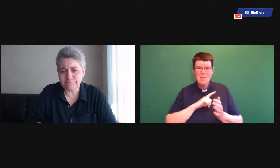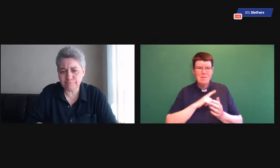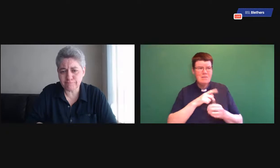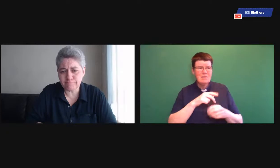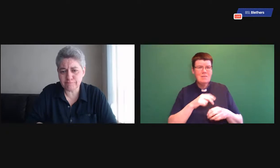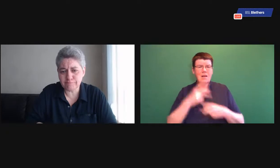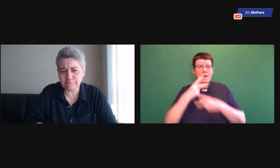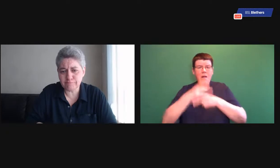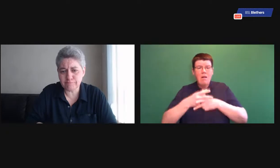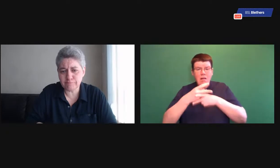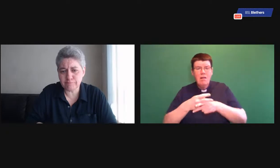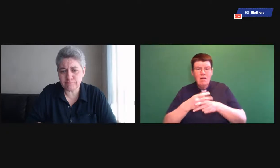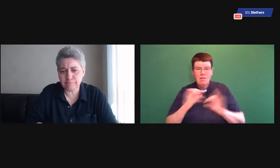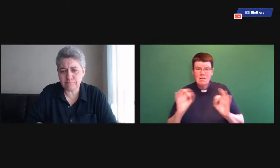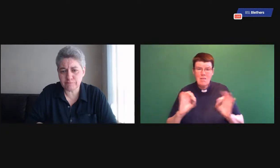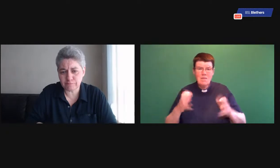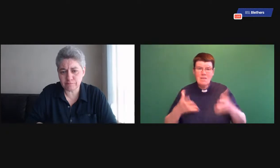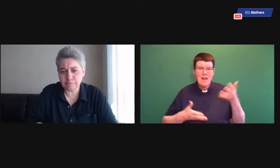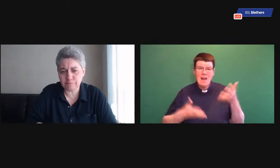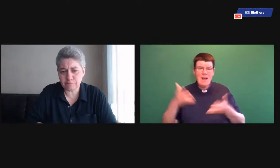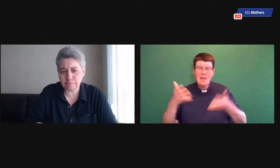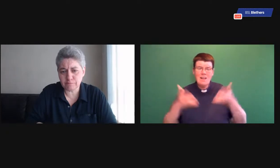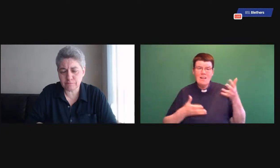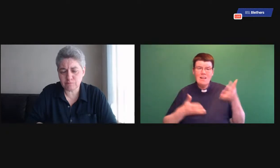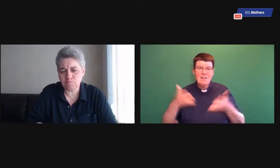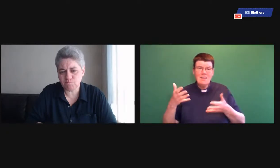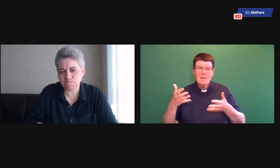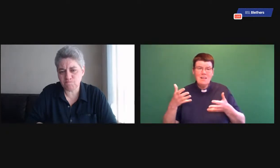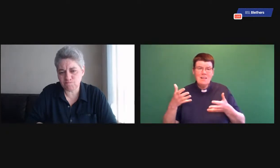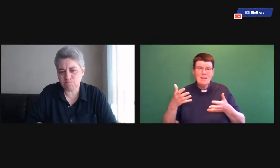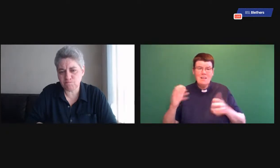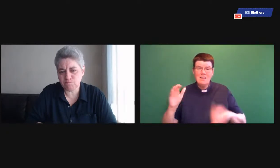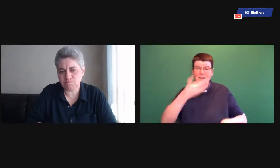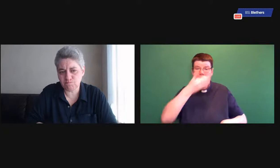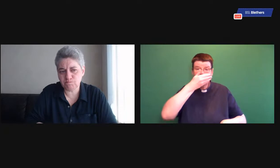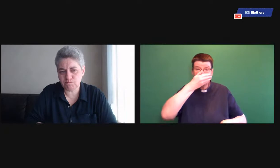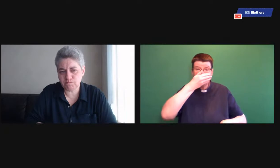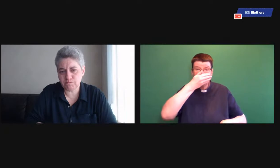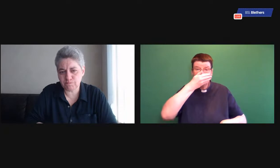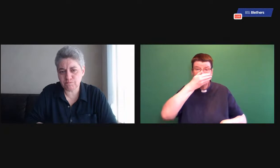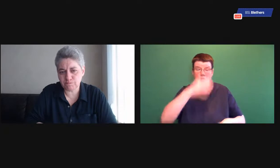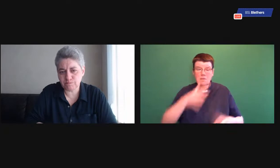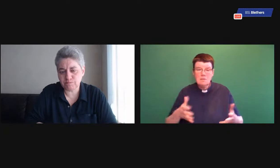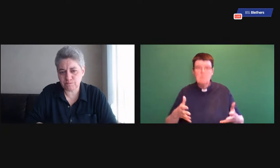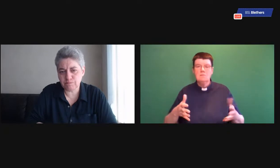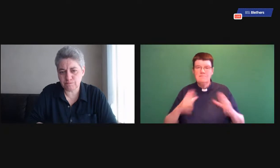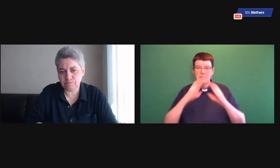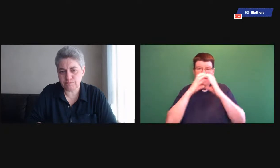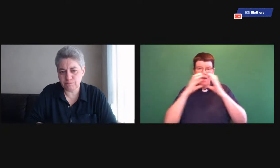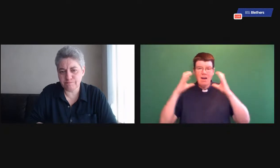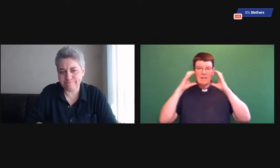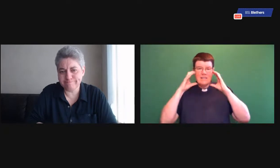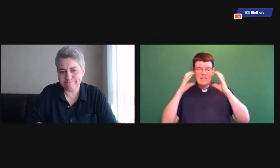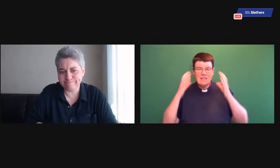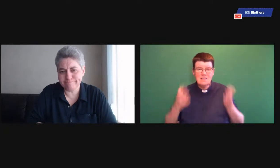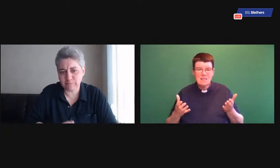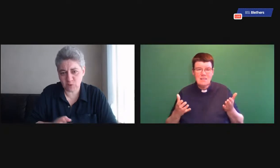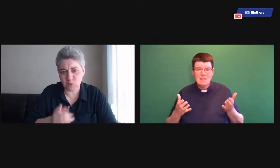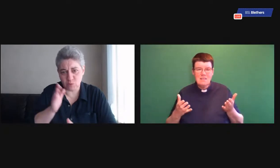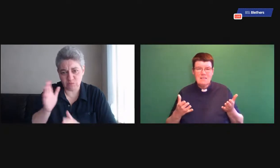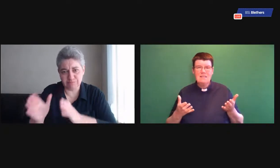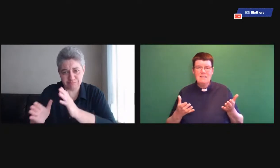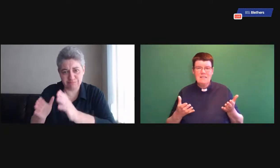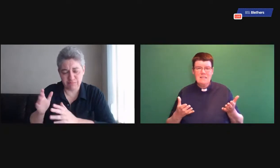faces. They were just so happy to see us. They were there and they were getting no sign. It was complete language